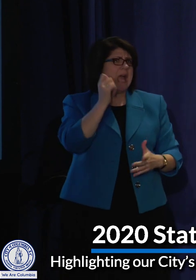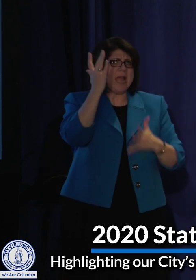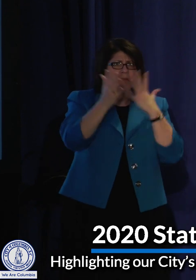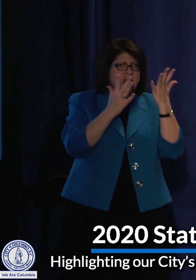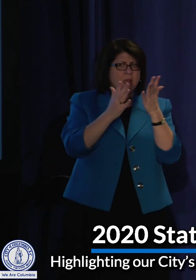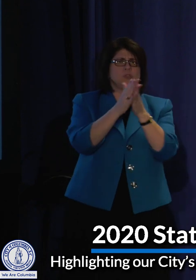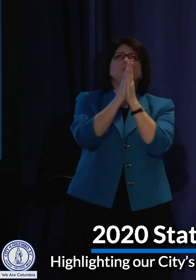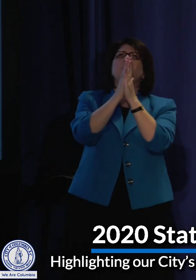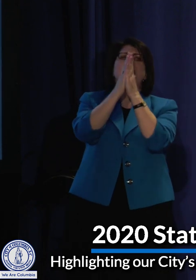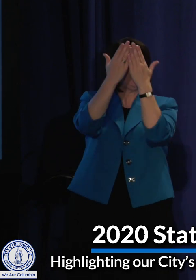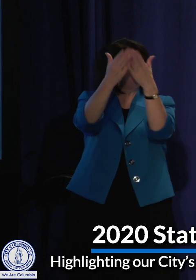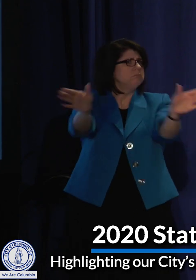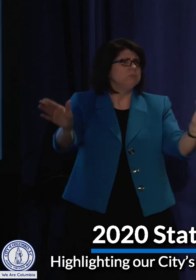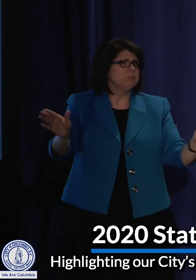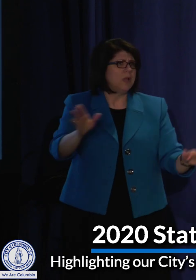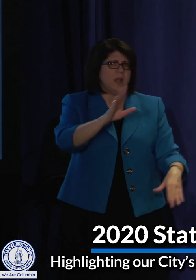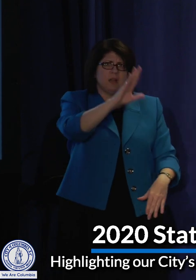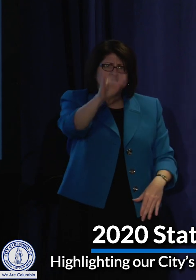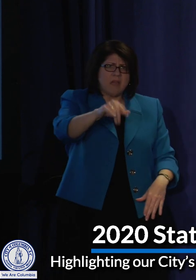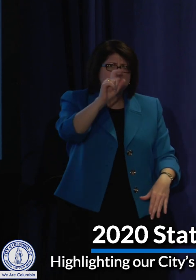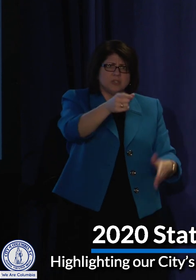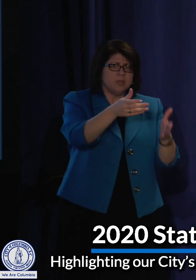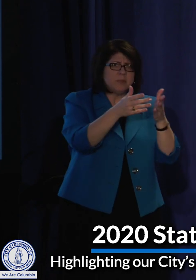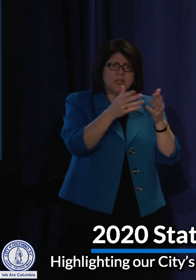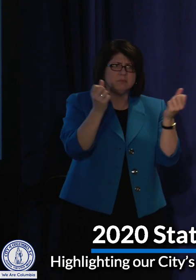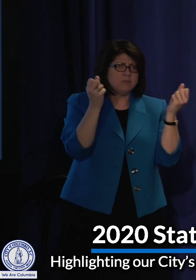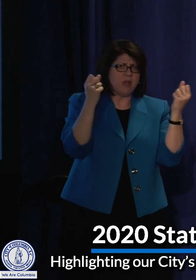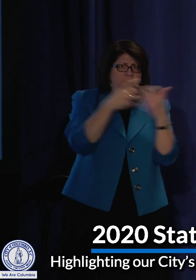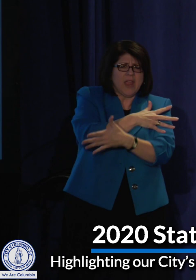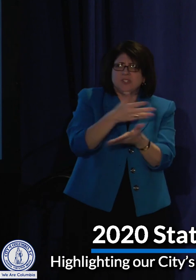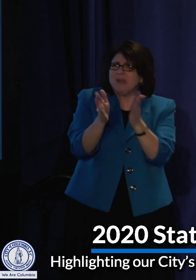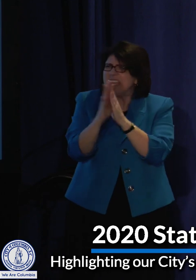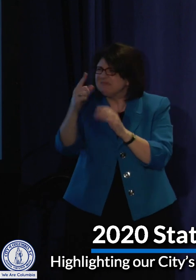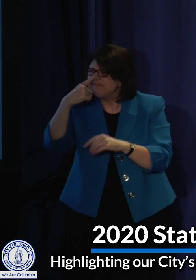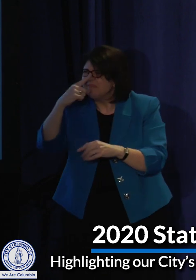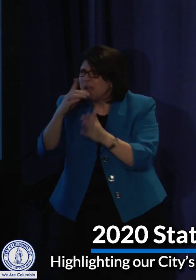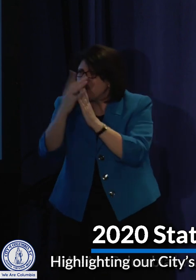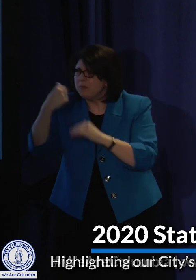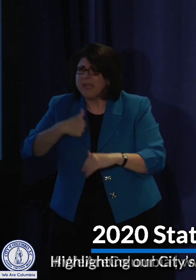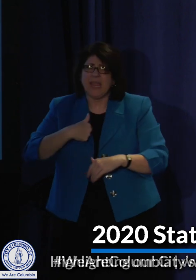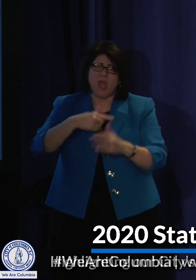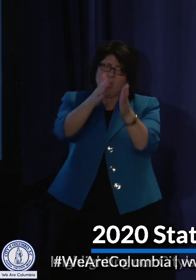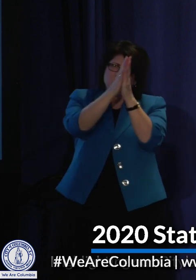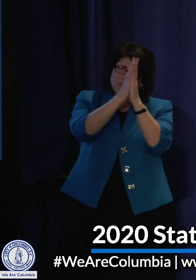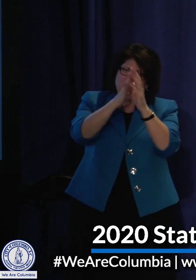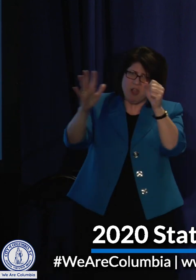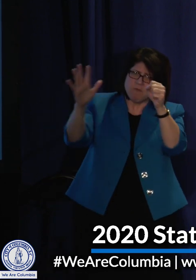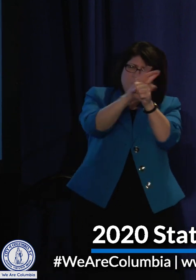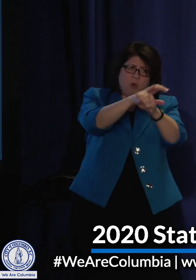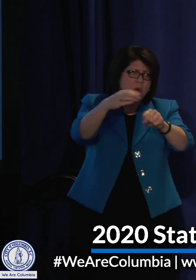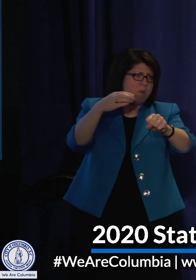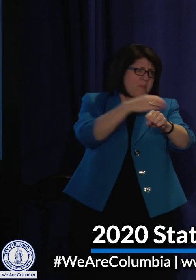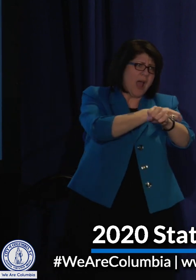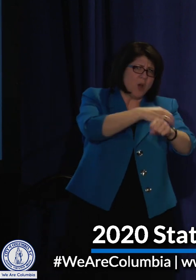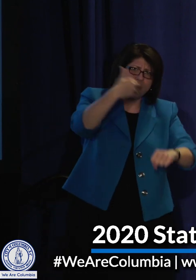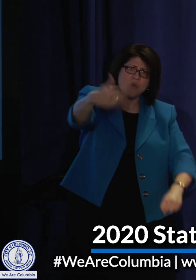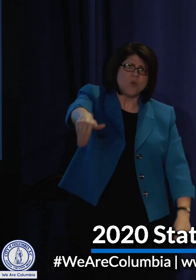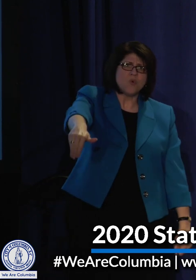pray and never ashamed to ask someone to pray for you. I promise you, there's power in prayer. There's power in